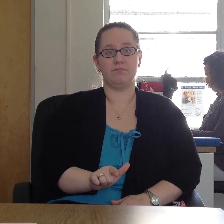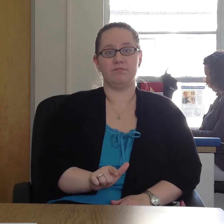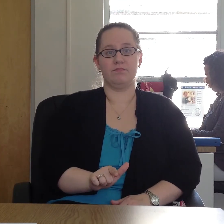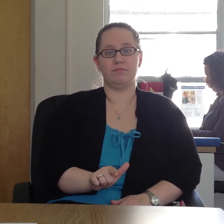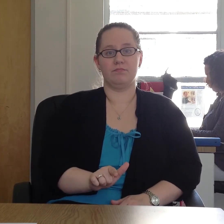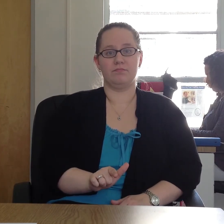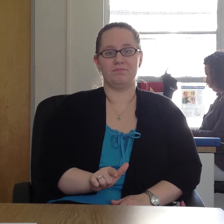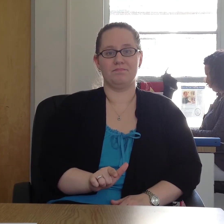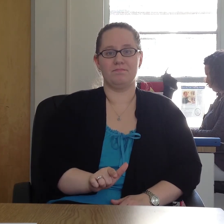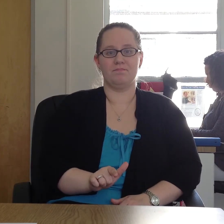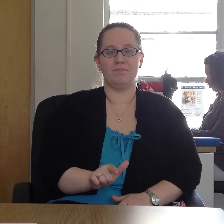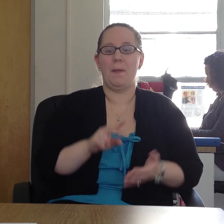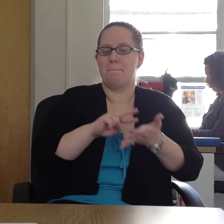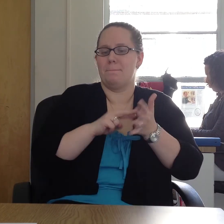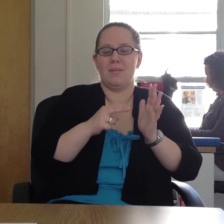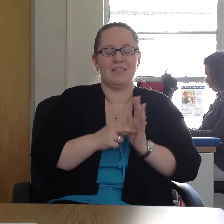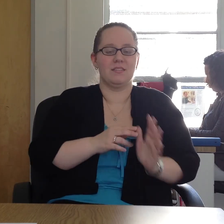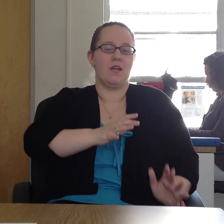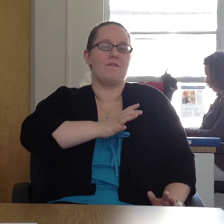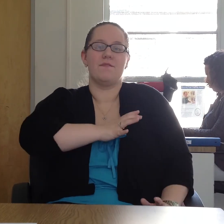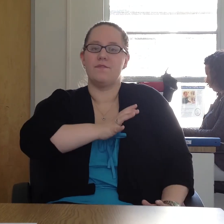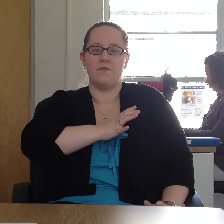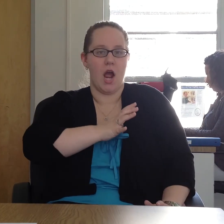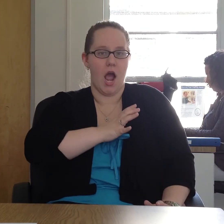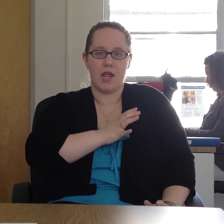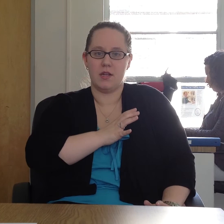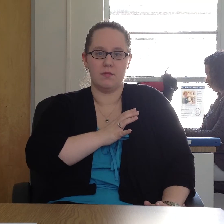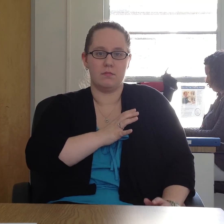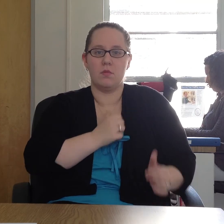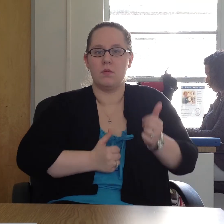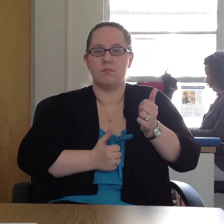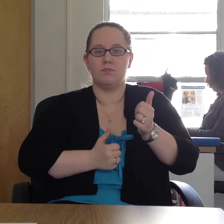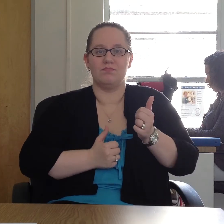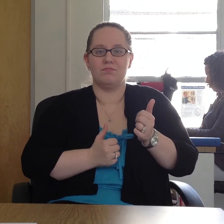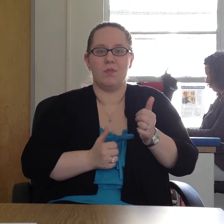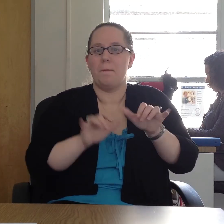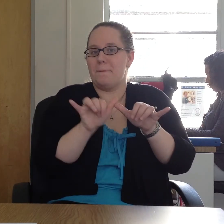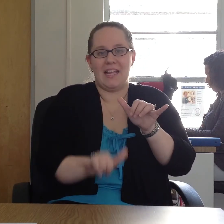enough moisture to support the growth of bacteria,